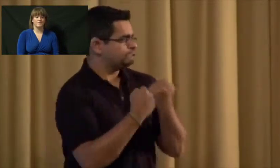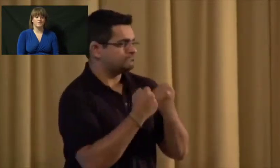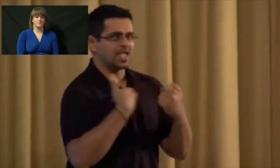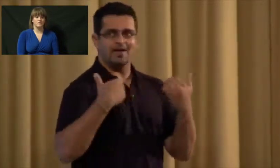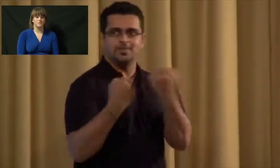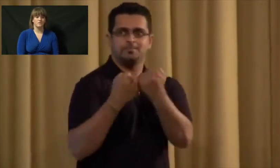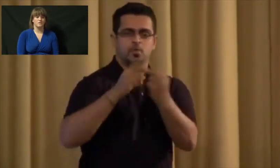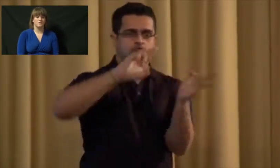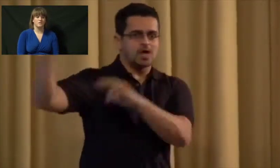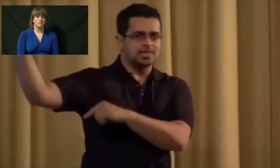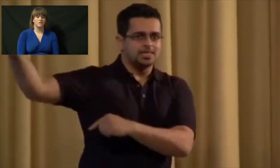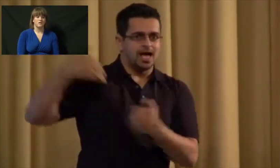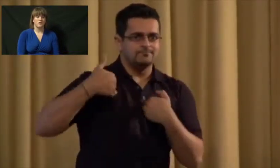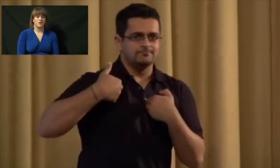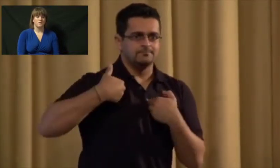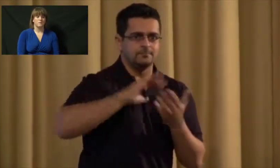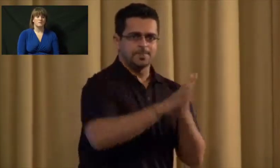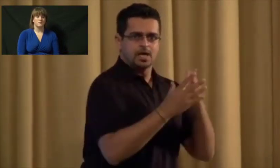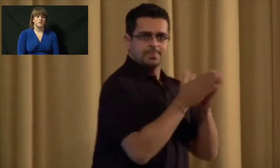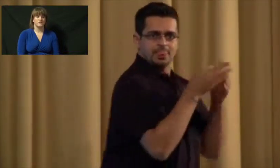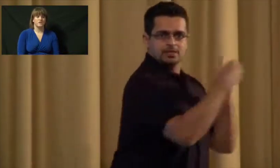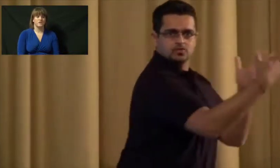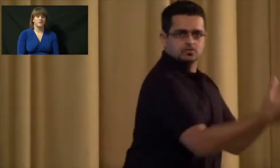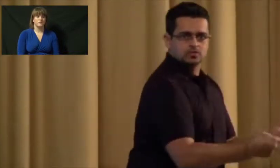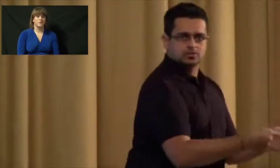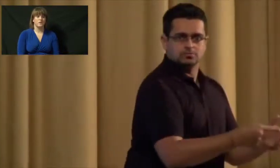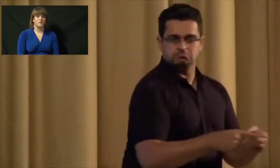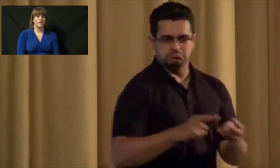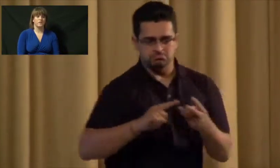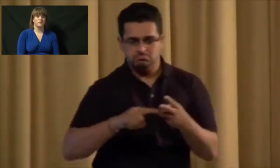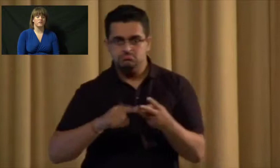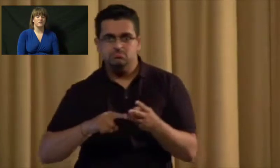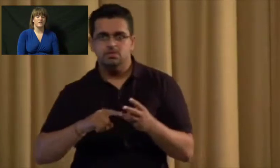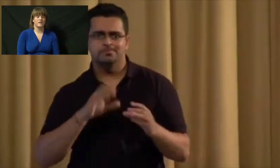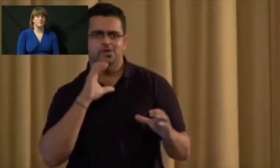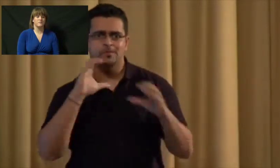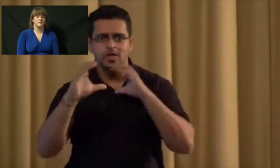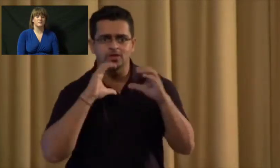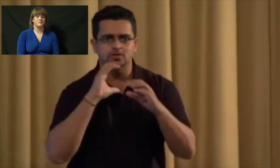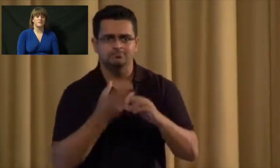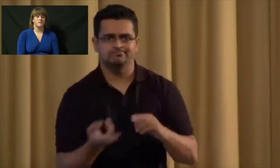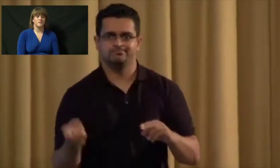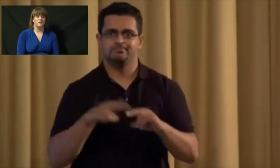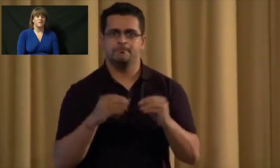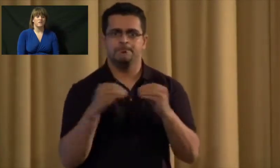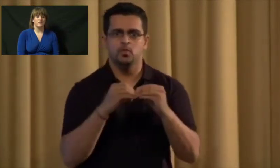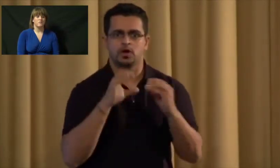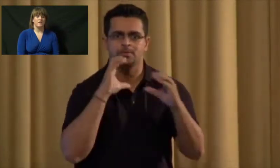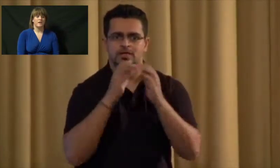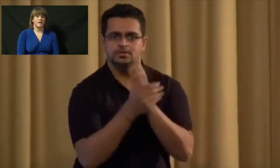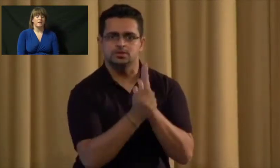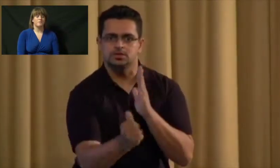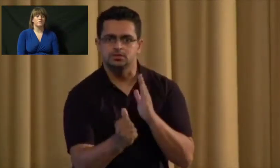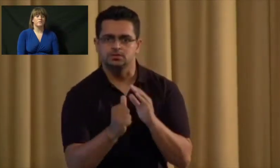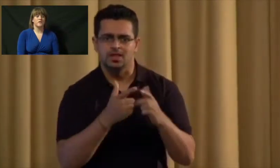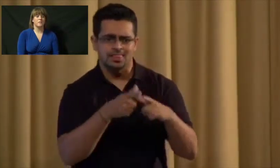flexible. We support each other, we go over there in the communities. We can improve